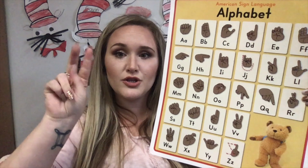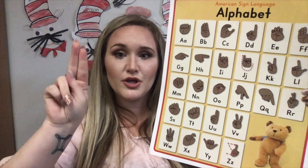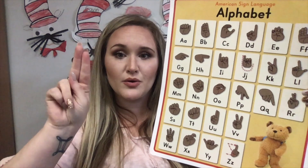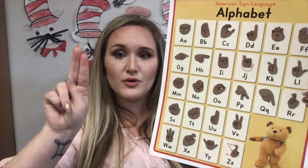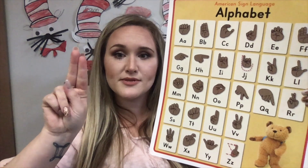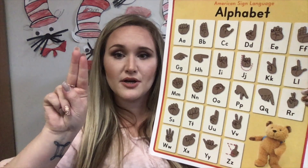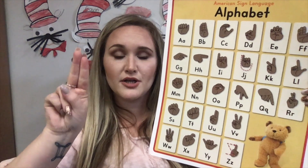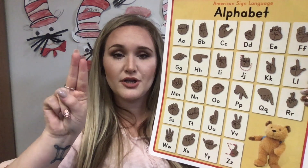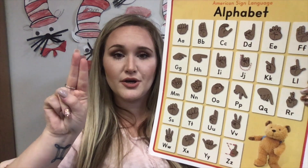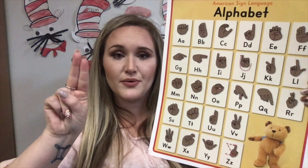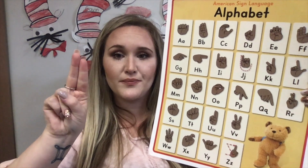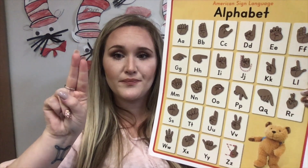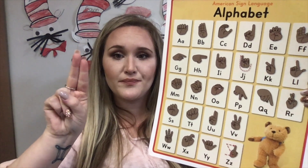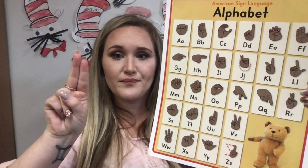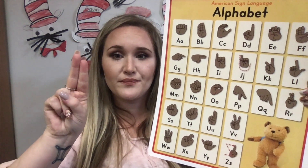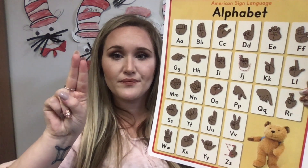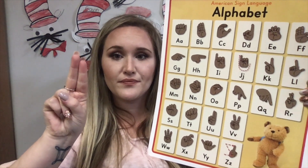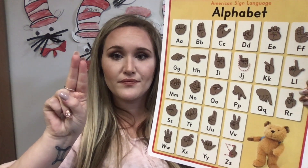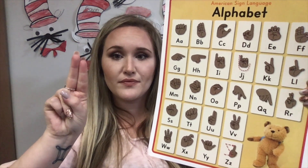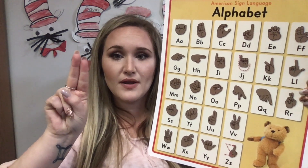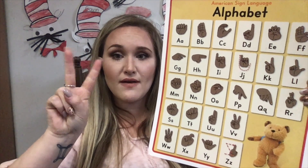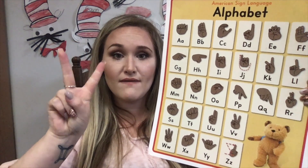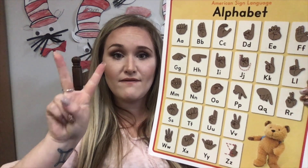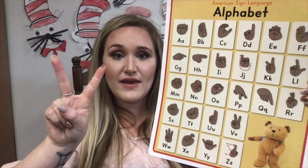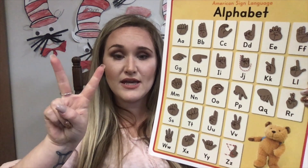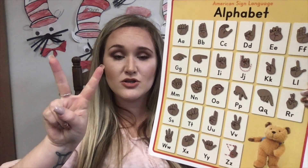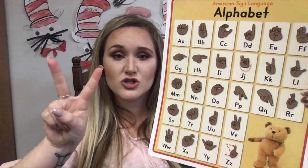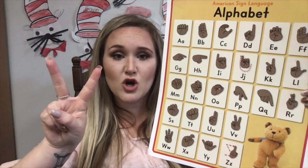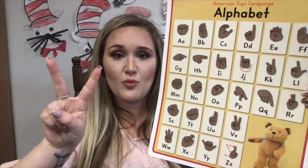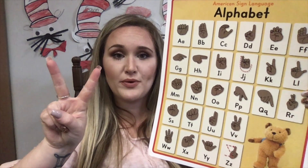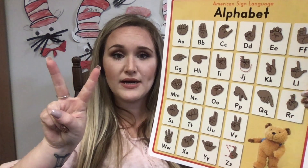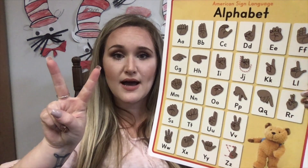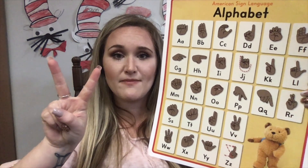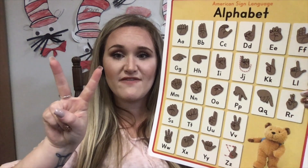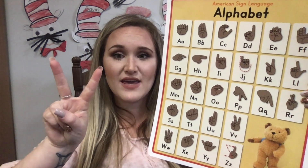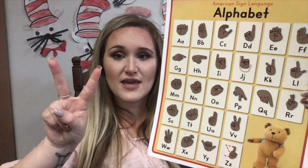U. Oops, sorry. U. V, you just open it up. V.